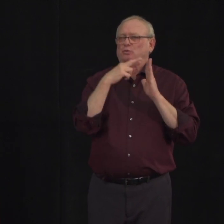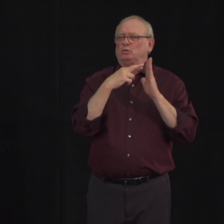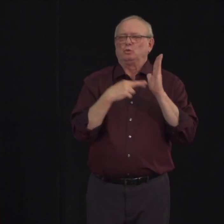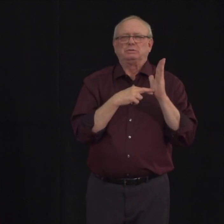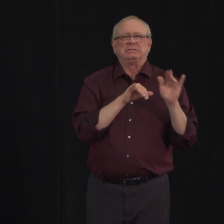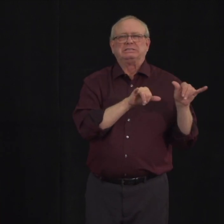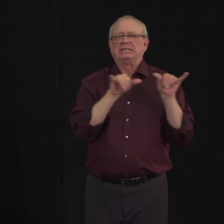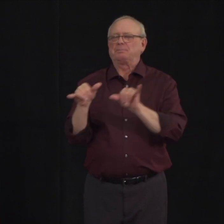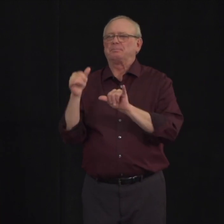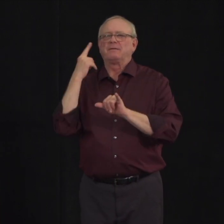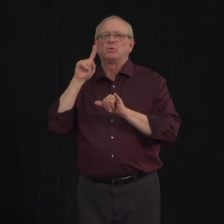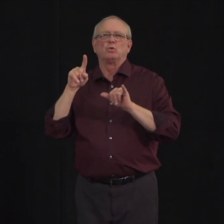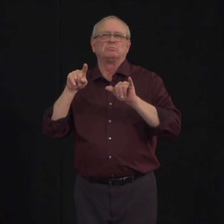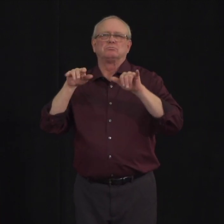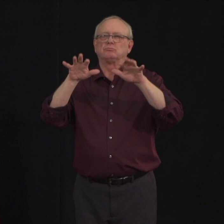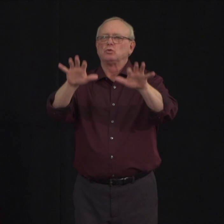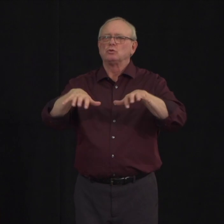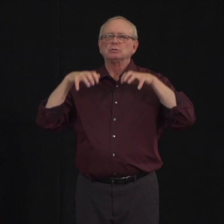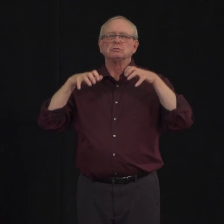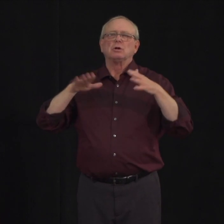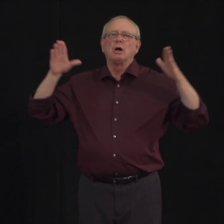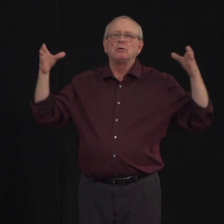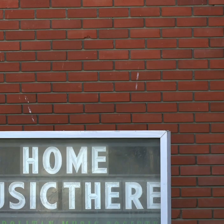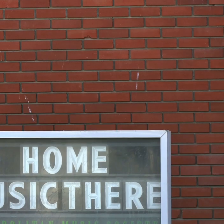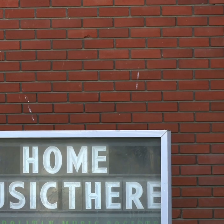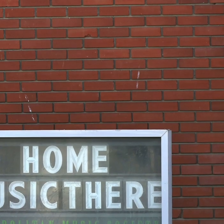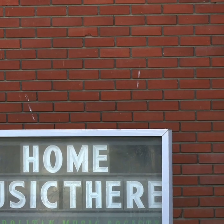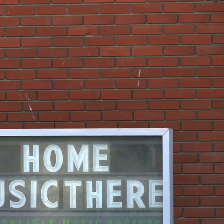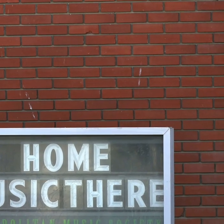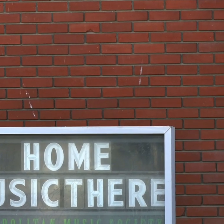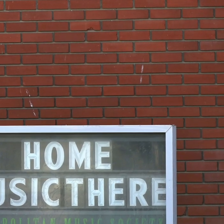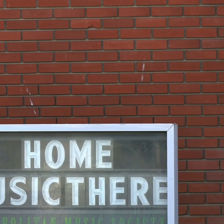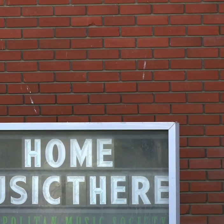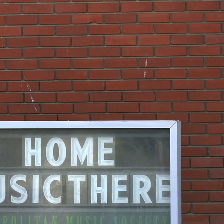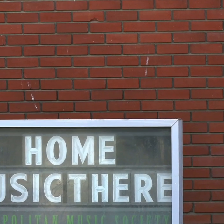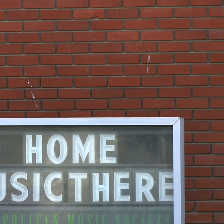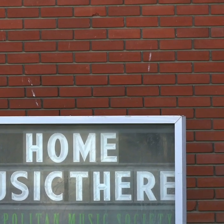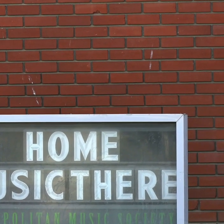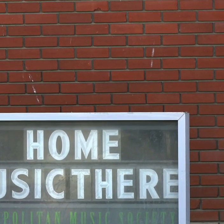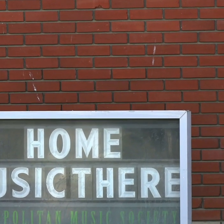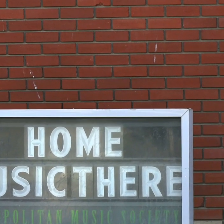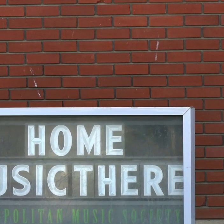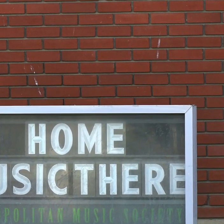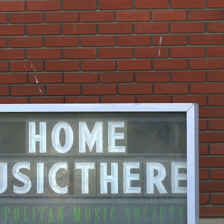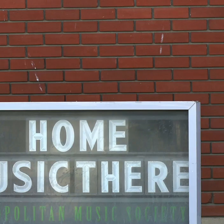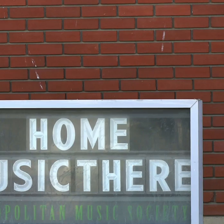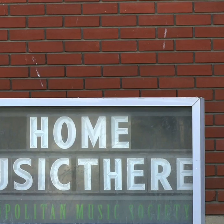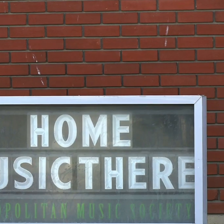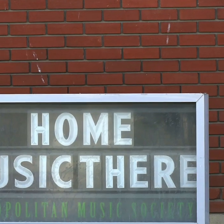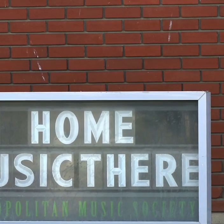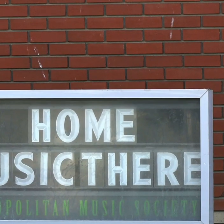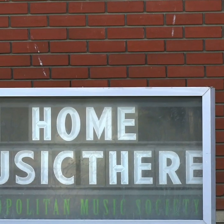wind instruments, whether or not that poses a risk. And we're looking at those questions. I don't have an answer for bands or those who are